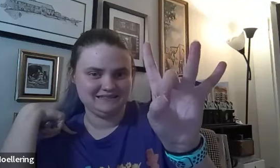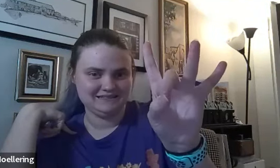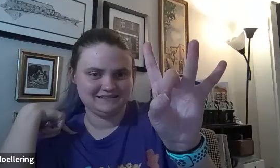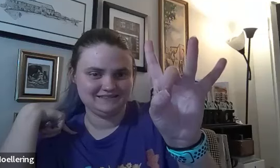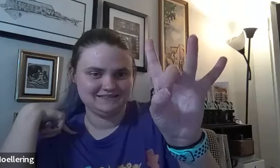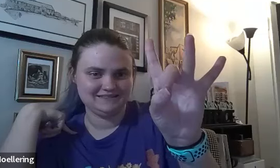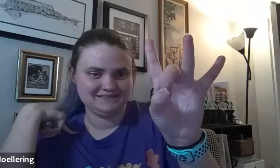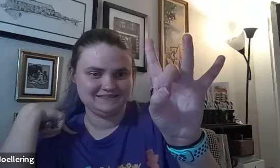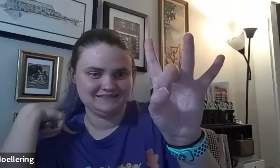8,